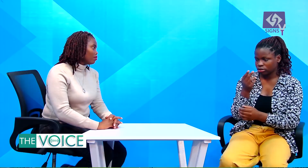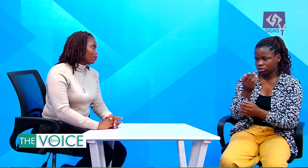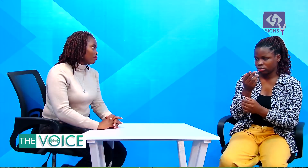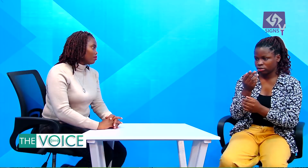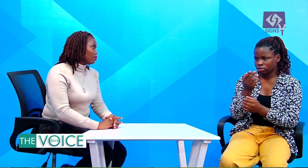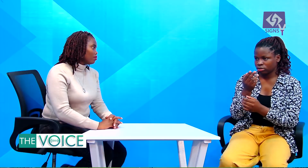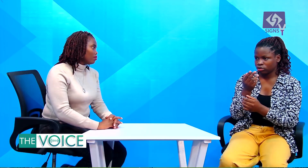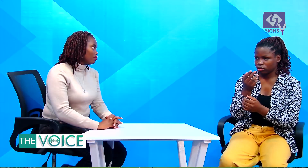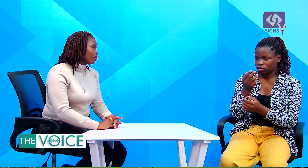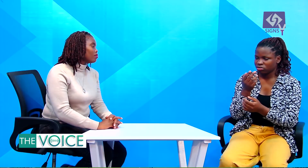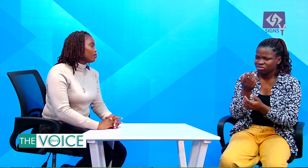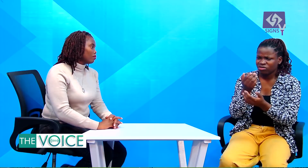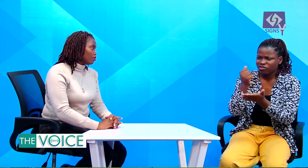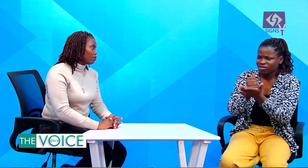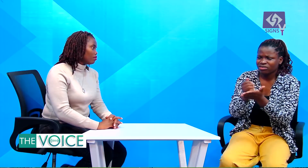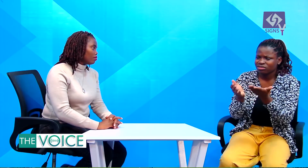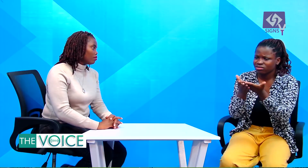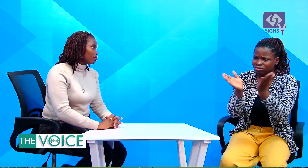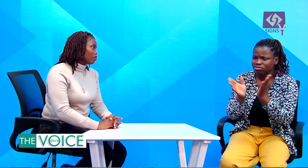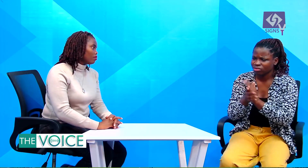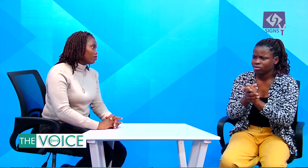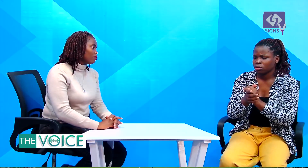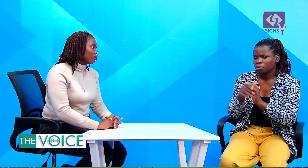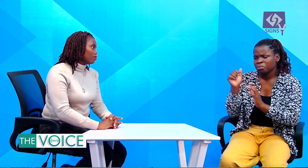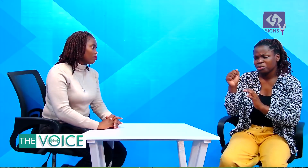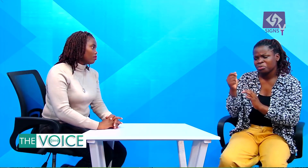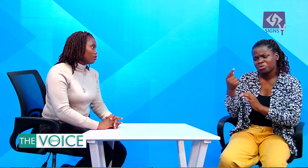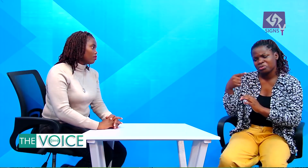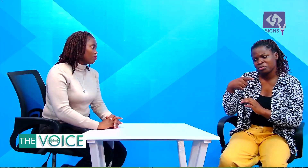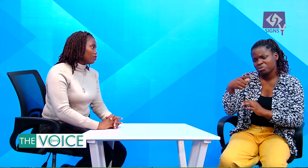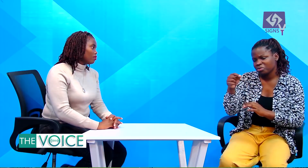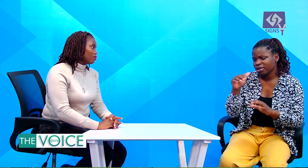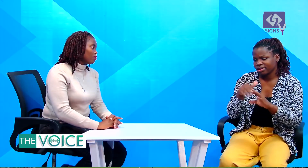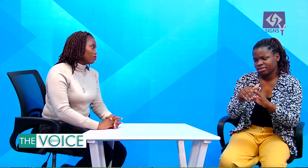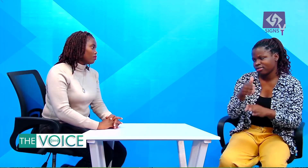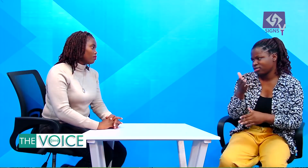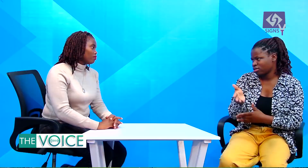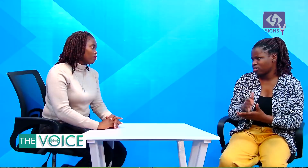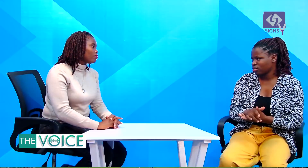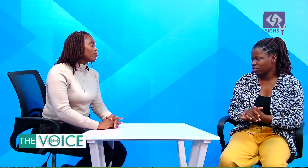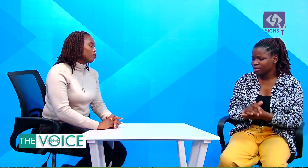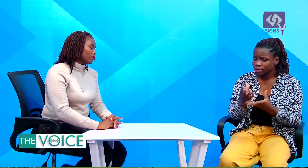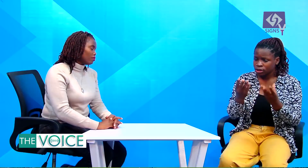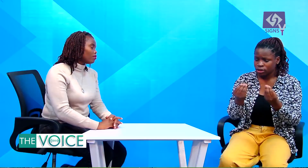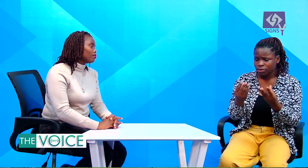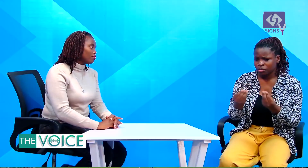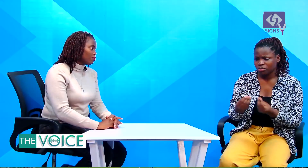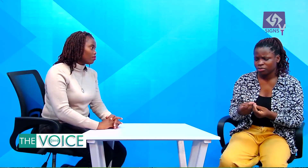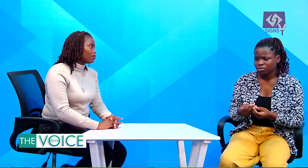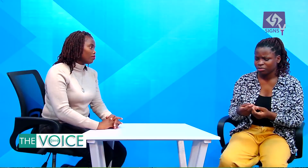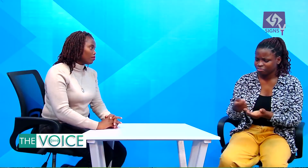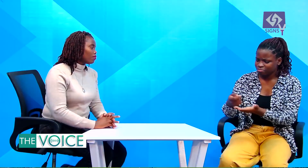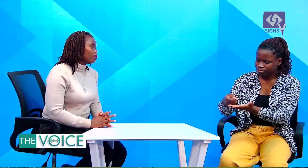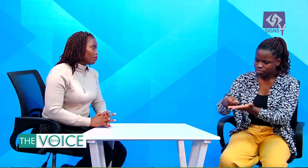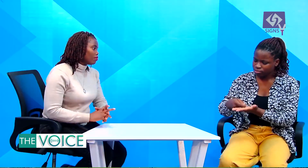In hospitals, they can connect with the police or the people in authority who can actually offer